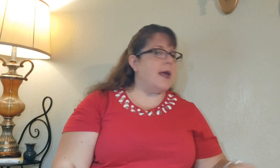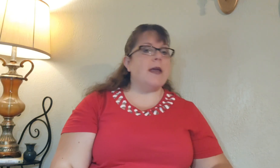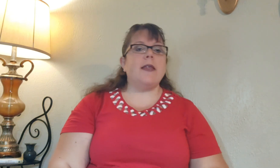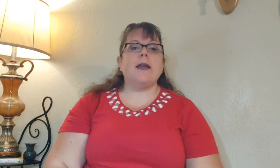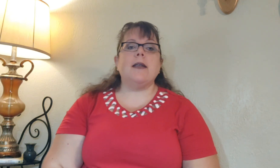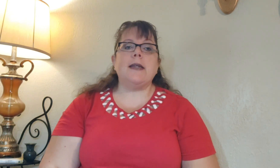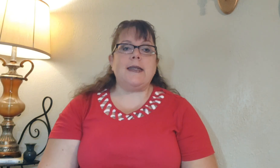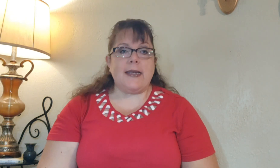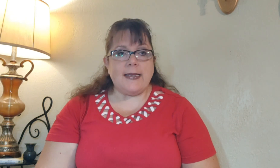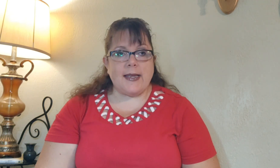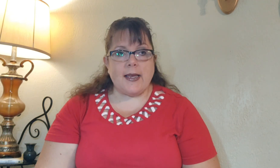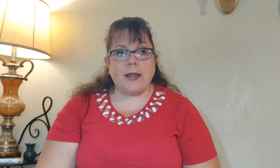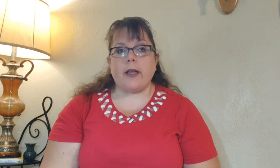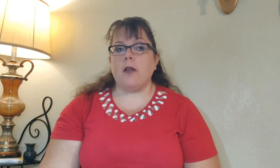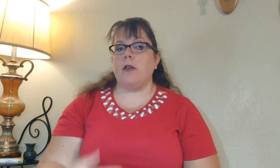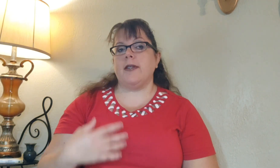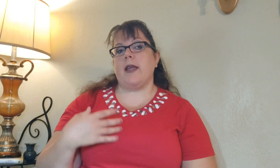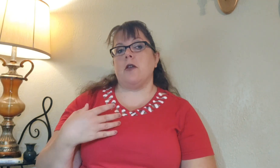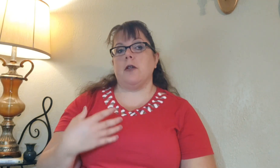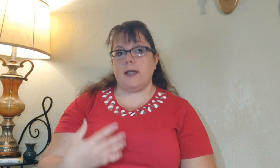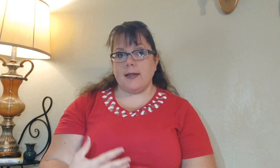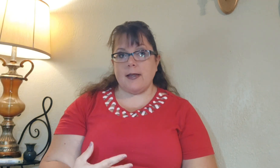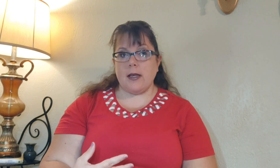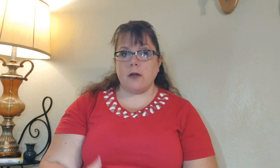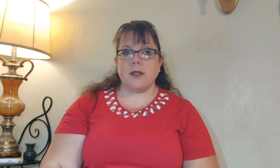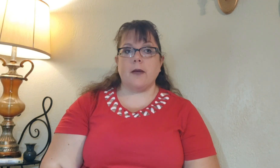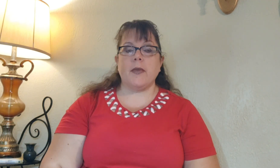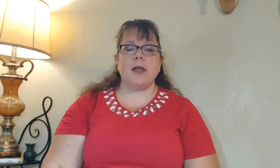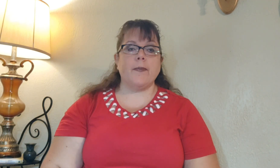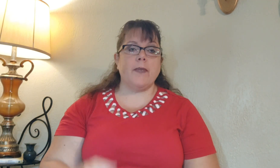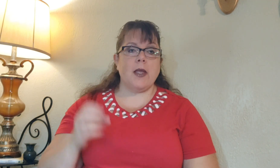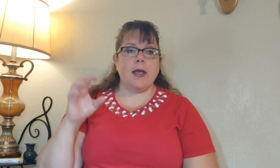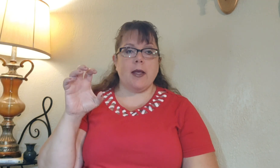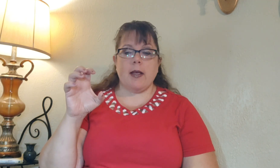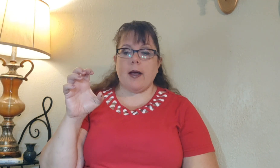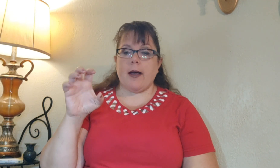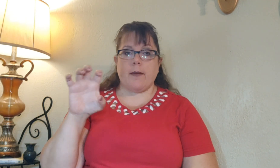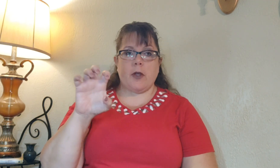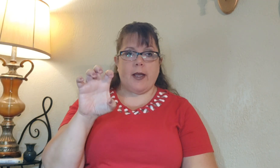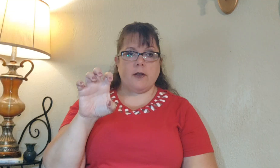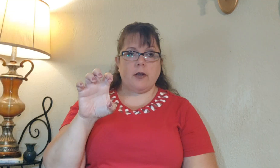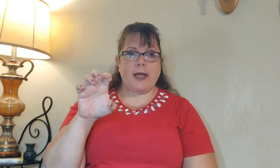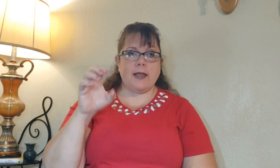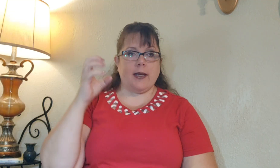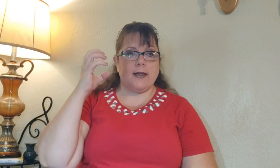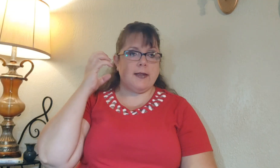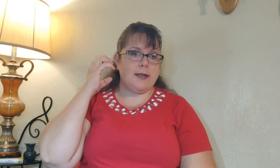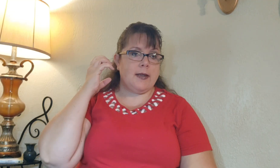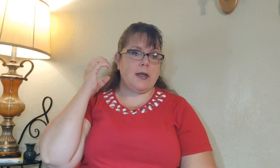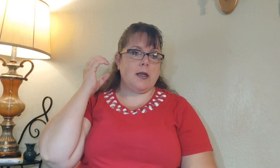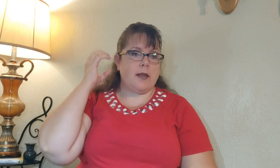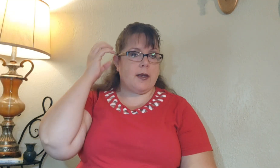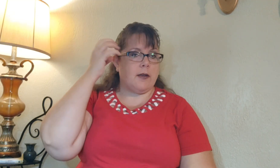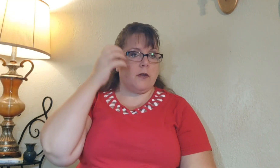And then dizzy, like if you're saying you're dizzy or something, your hands are like this, and then